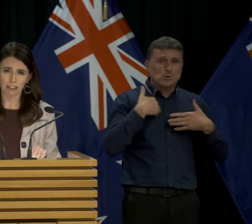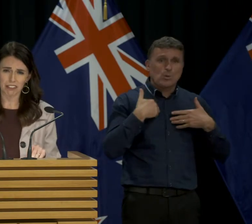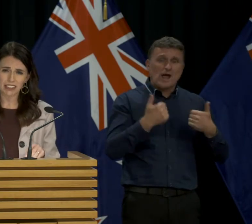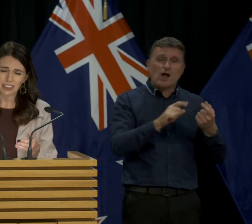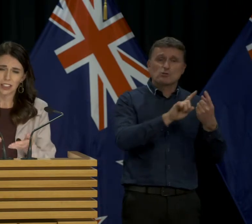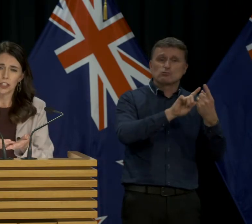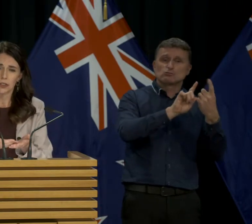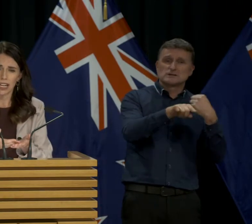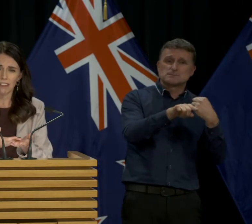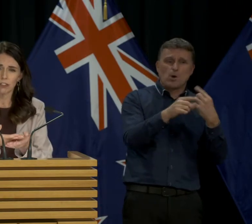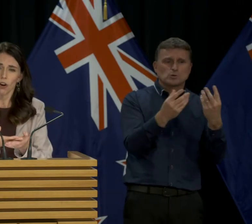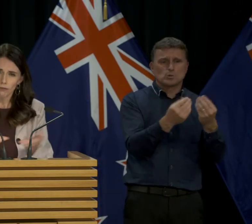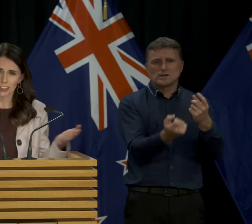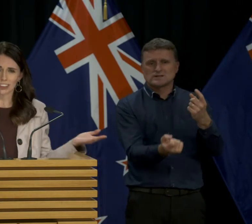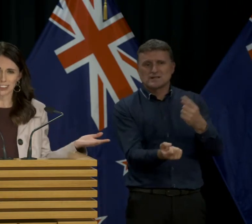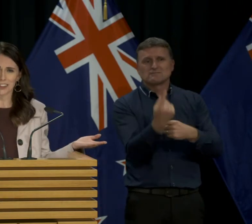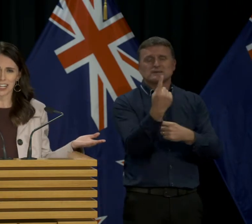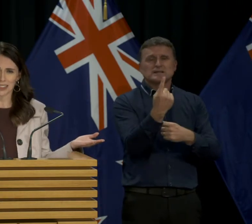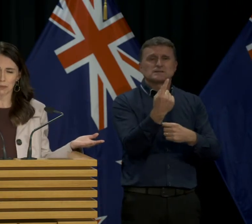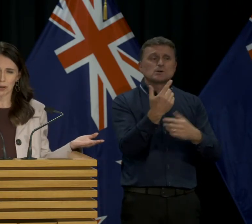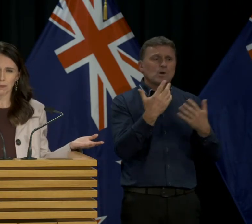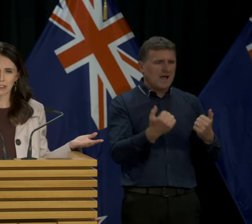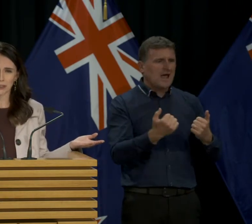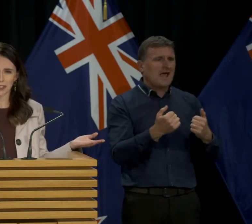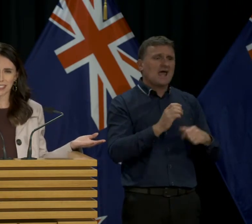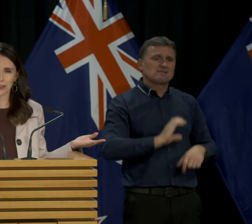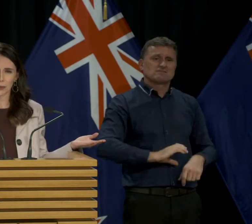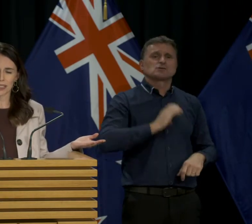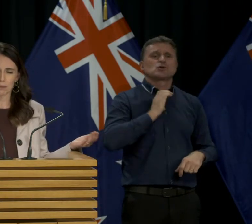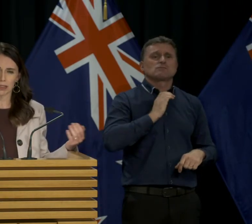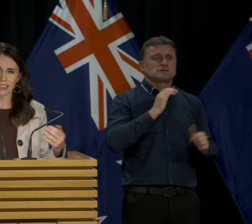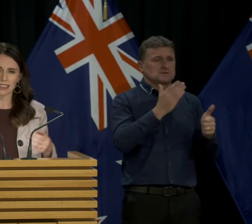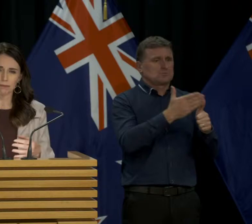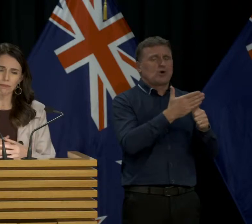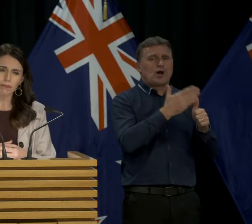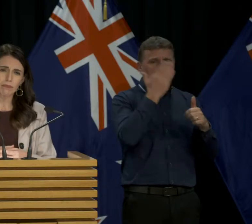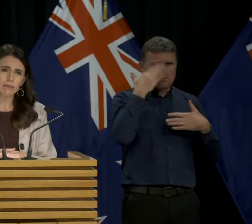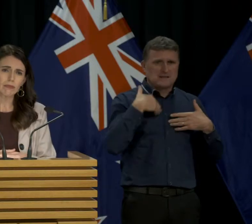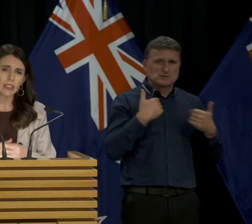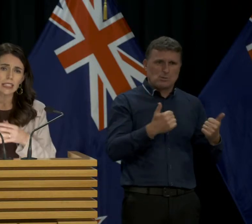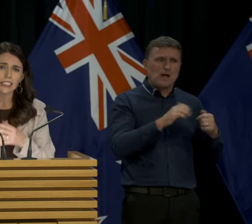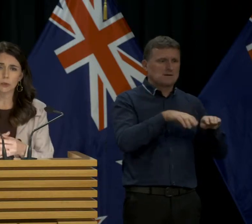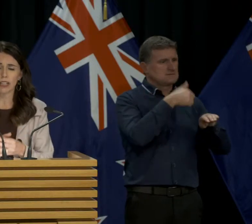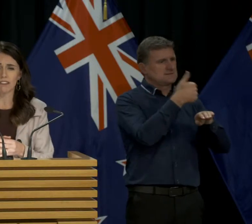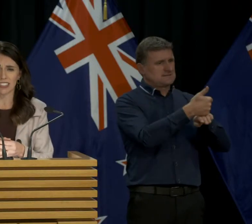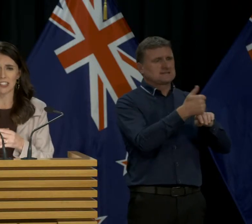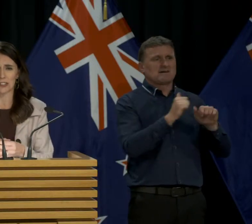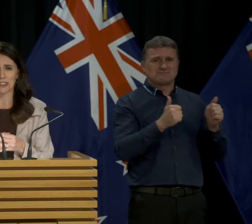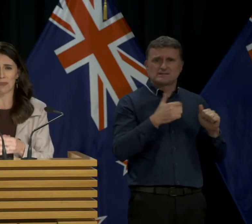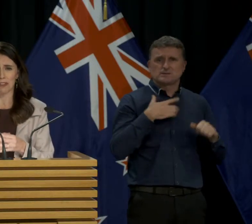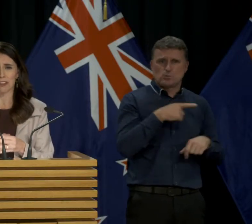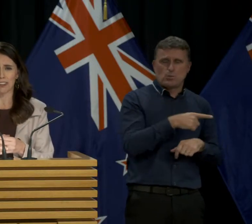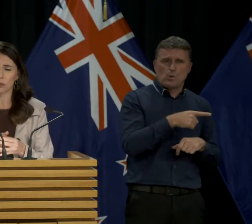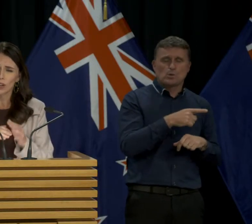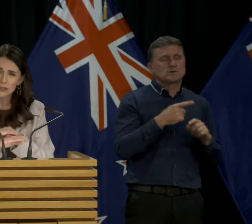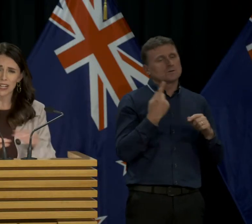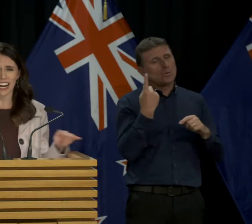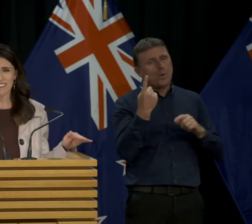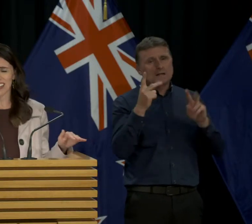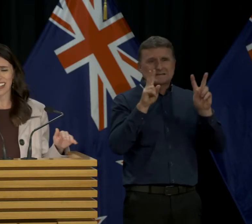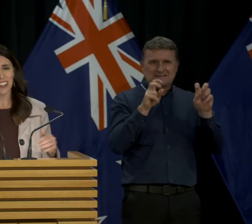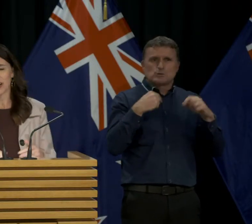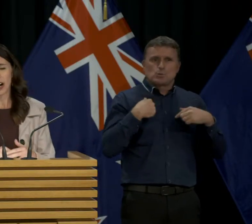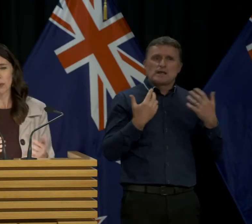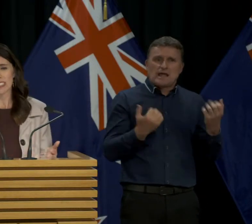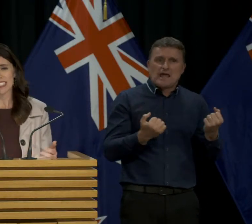due to an event. You'd have confidence that you had the primary mental health care already in place. That's one of the issues that we've got. Once we